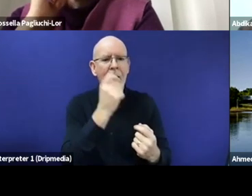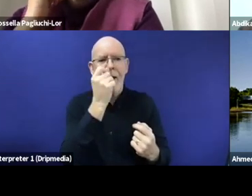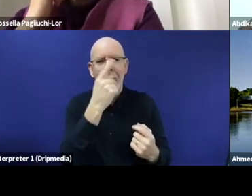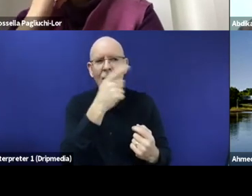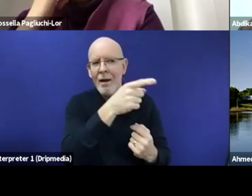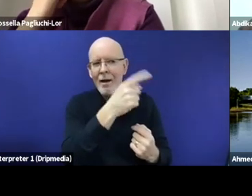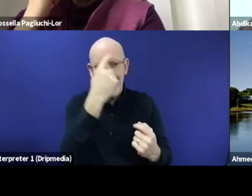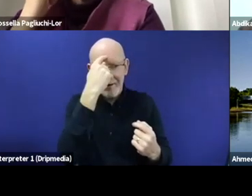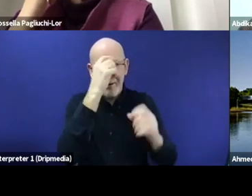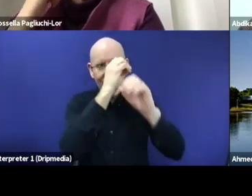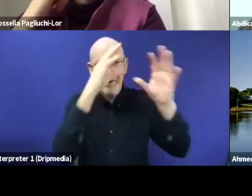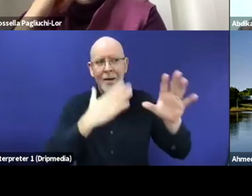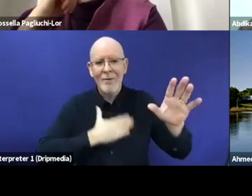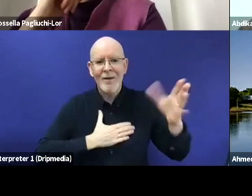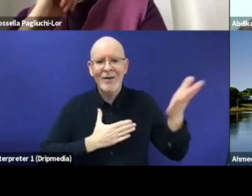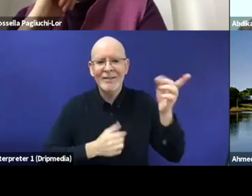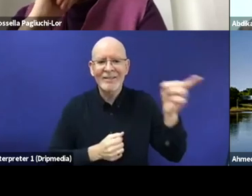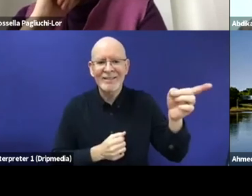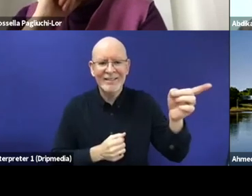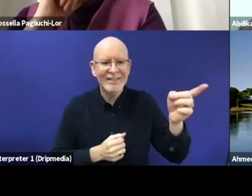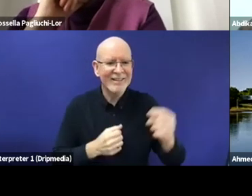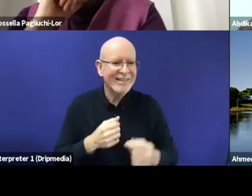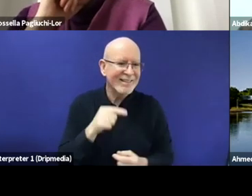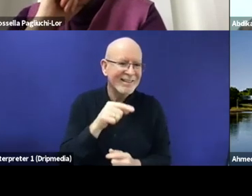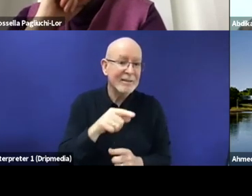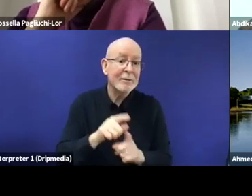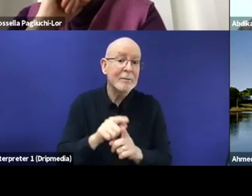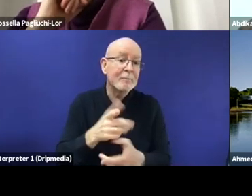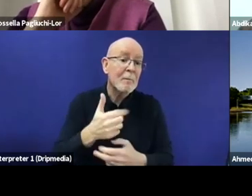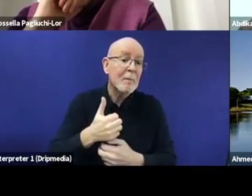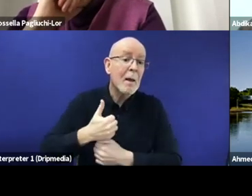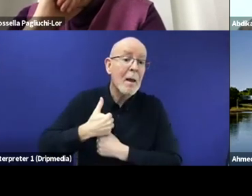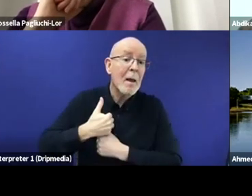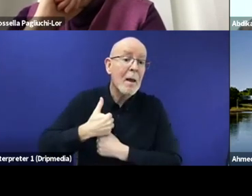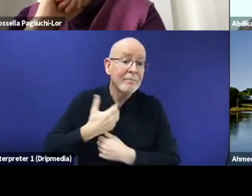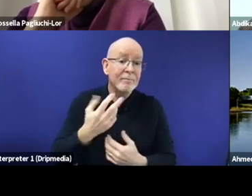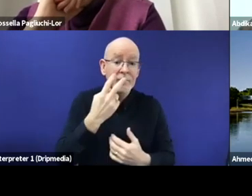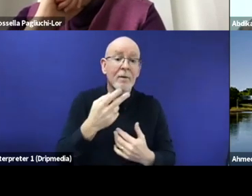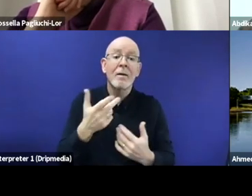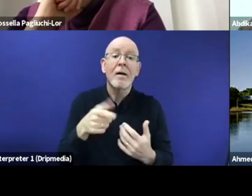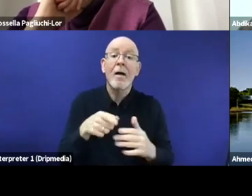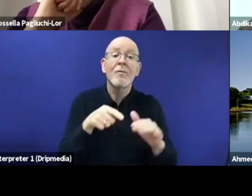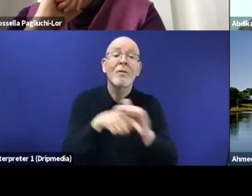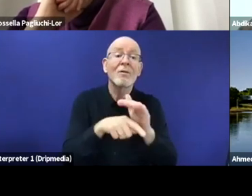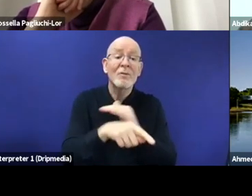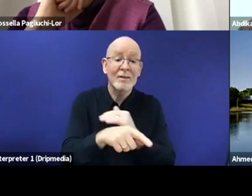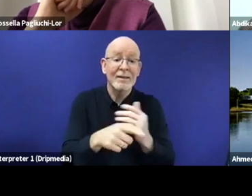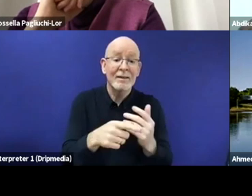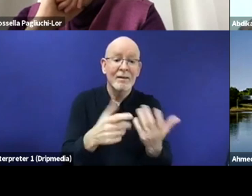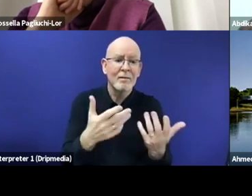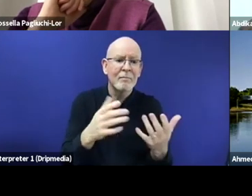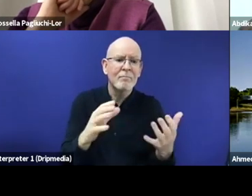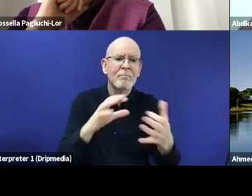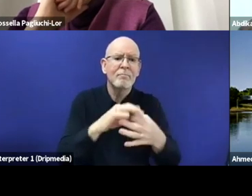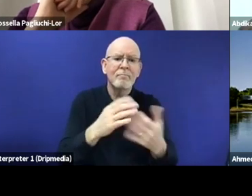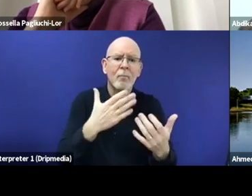time. And yet this was what was wanted. This was how they viewed protection, despite the fact that